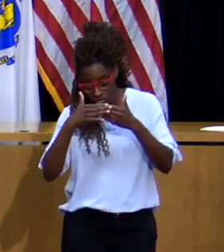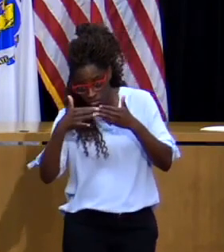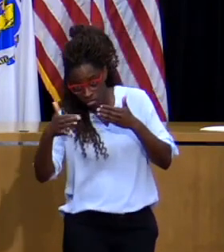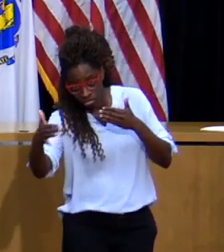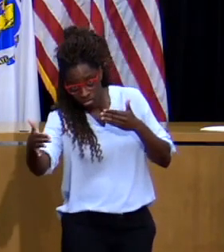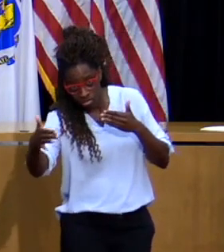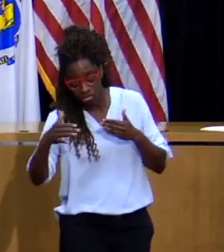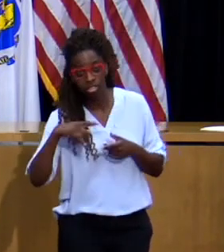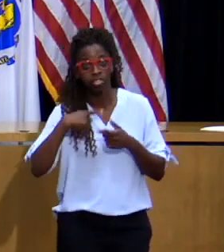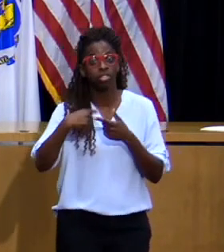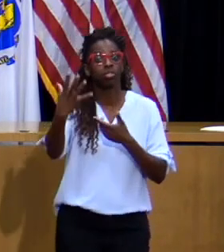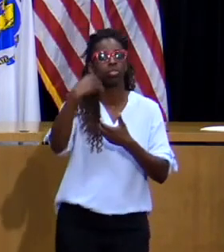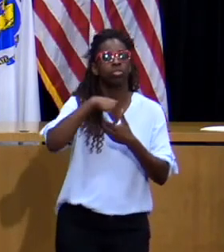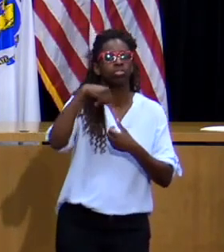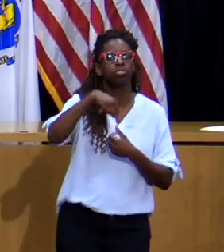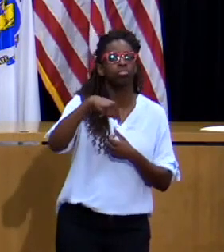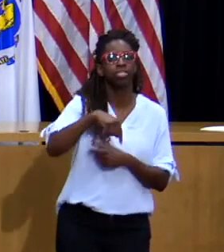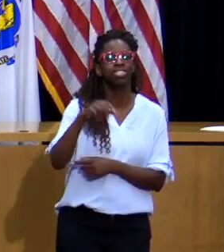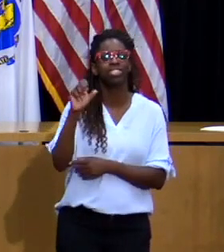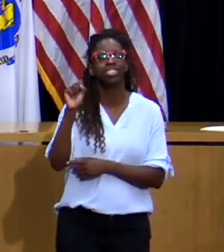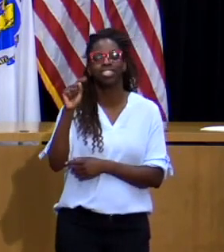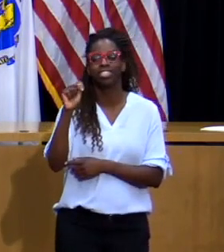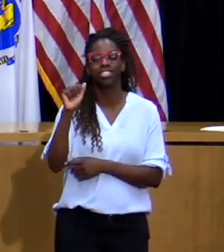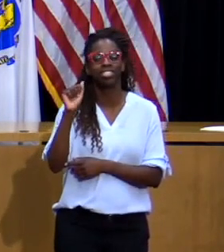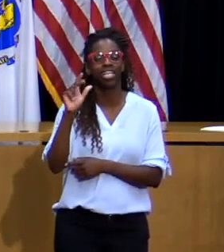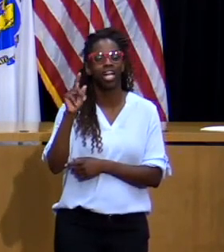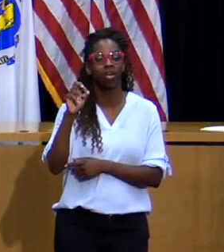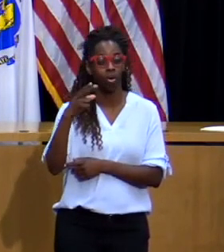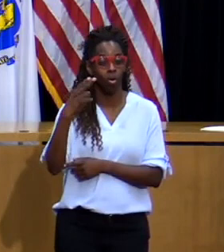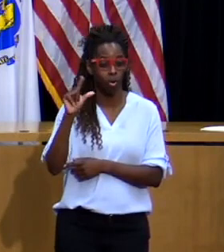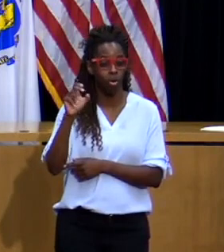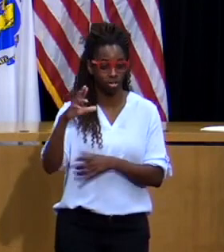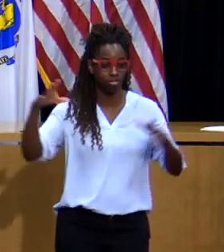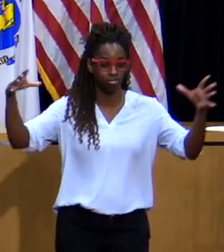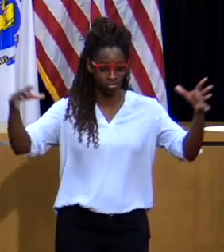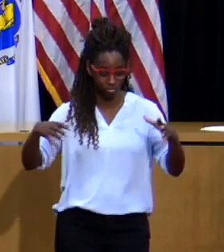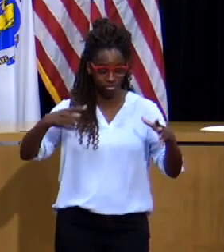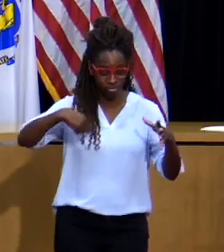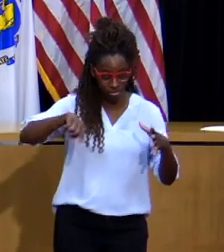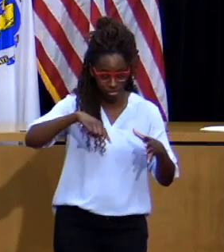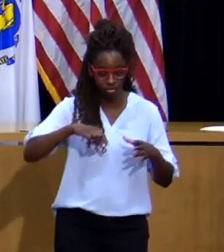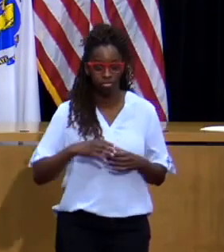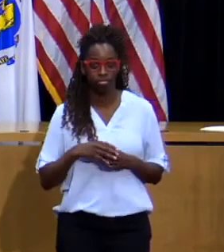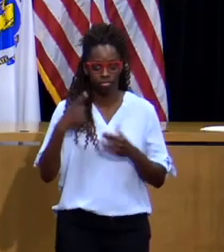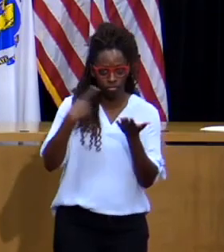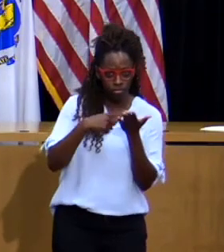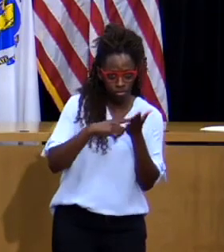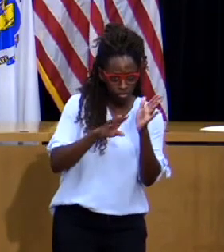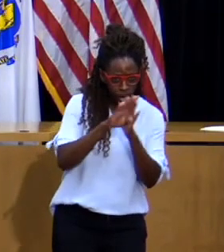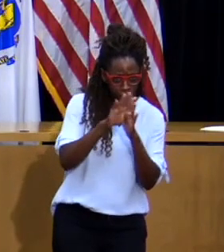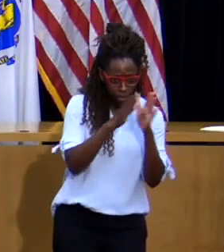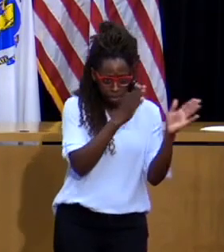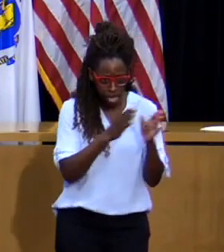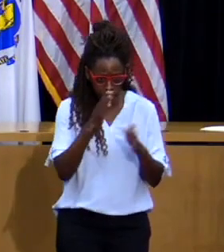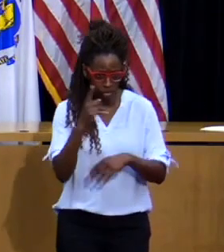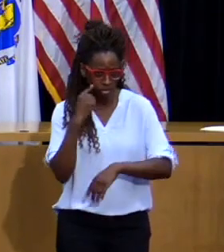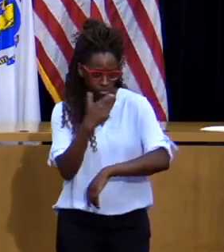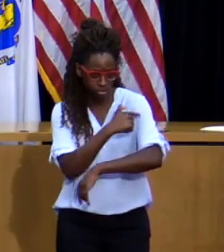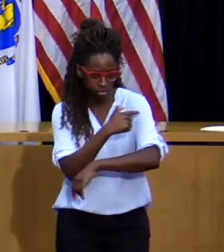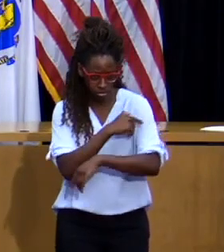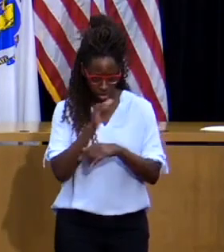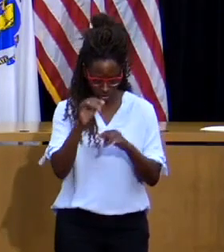as we develop messaging efforts around the vaccine. We know there is work to do to reach communities that have been hit hard